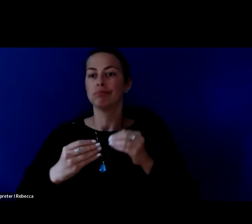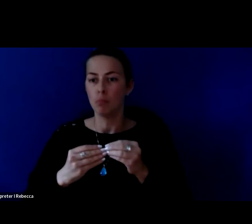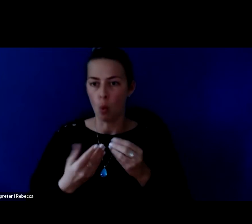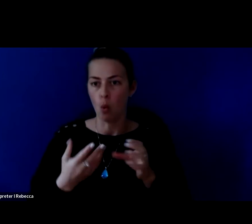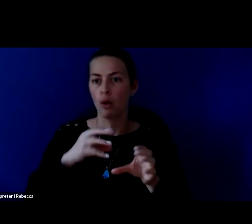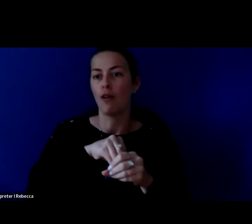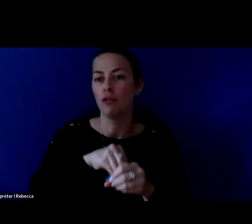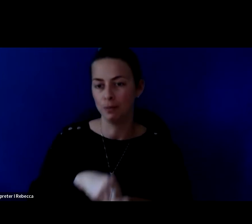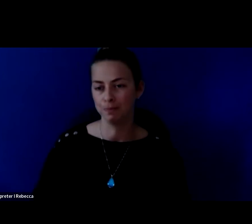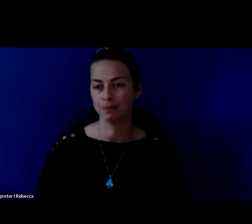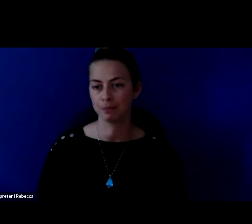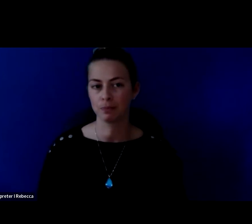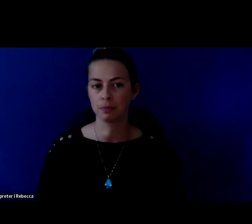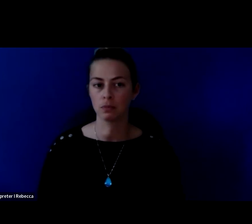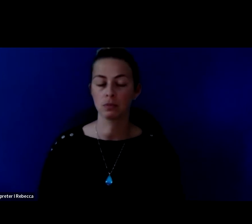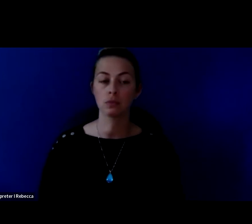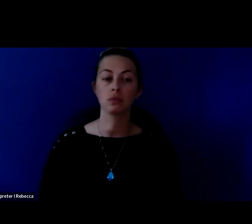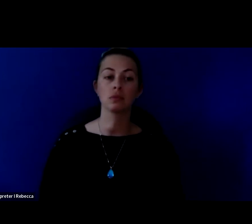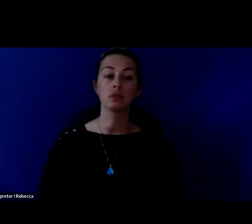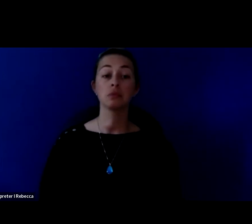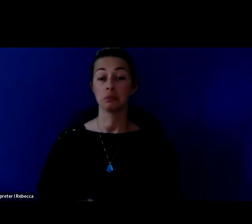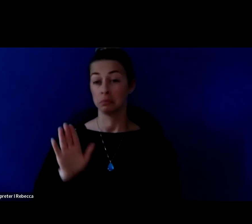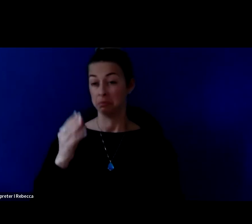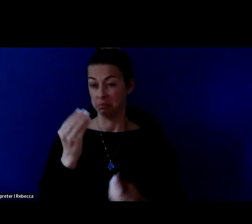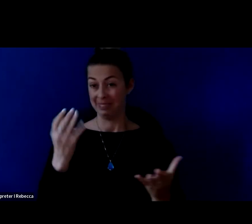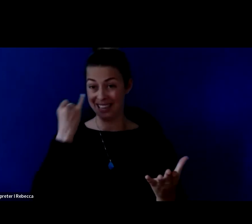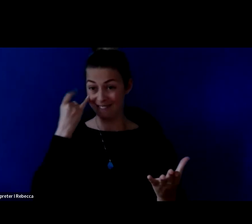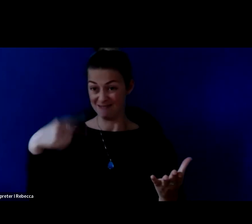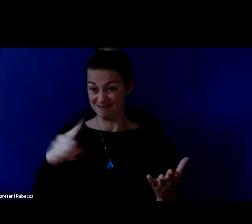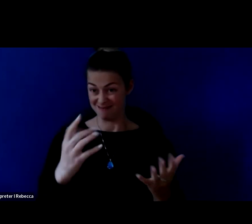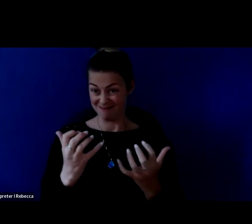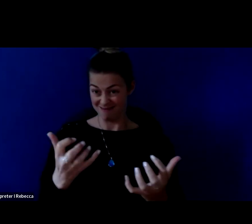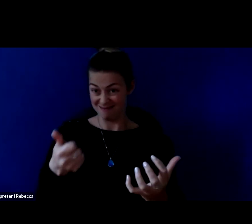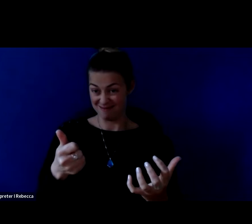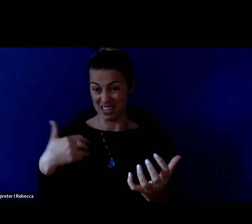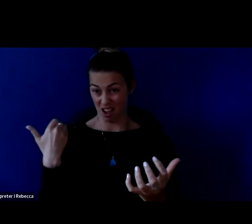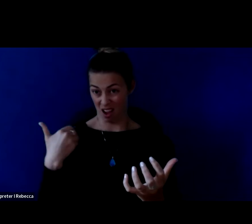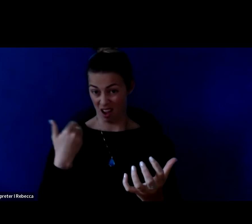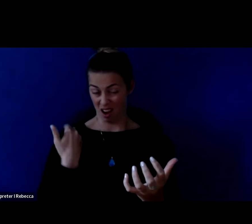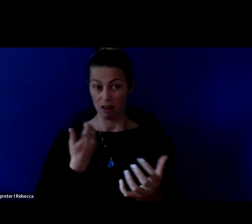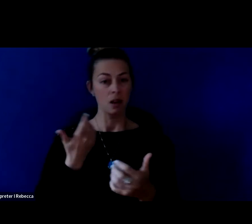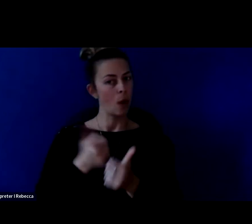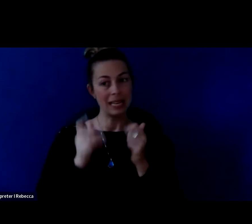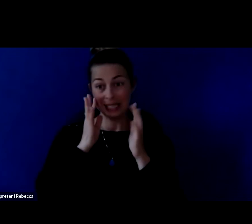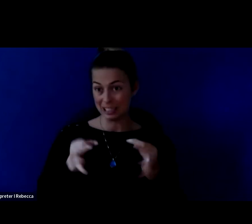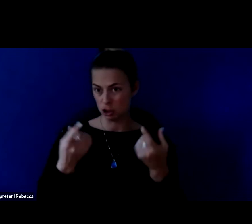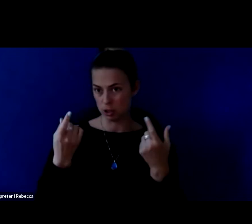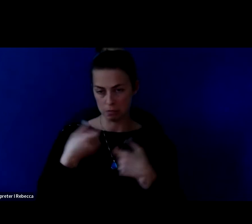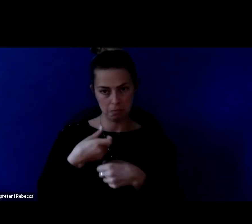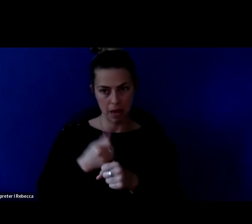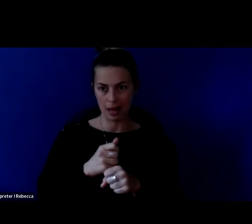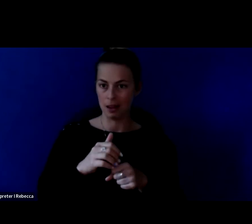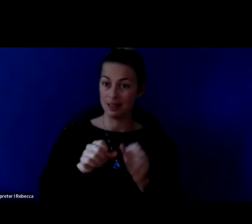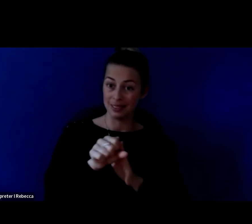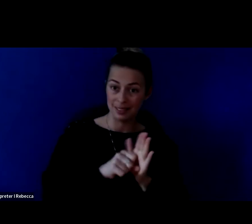Keep in mind, those of you who are part of the younger crowd here, that any decisions that are made, whether it's state, local, or national, you